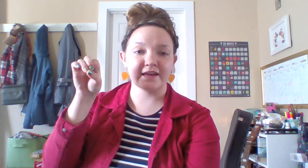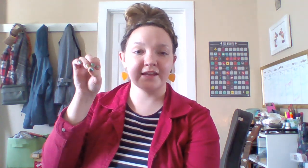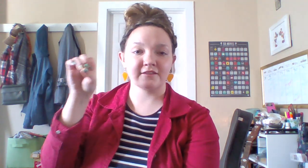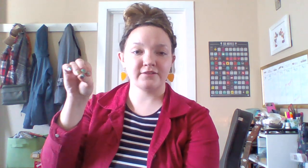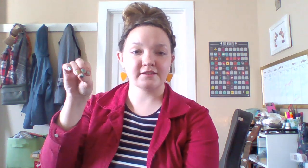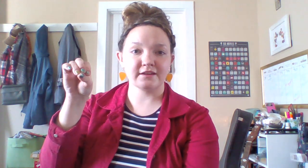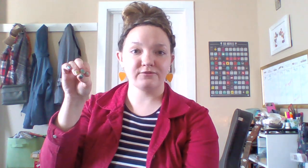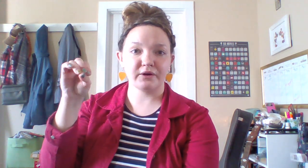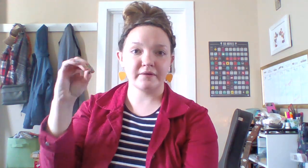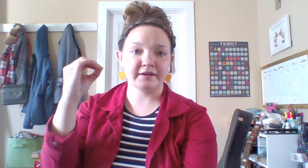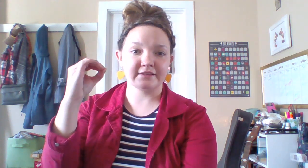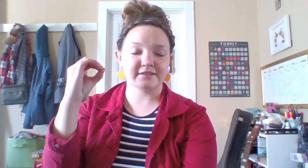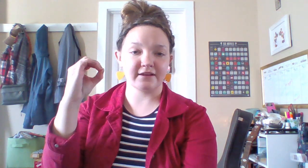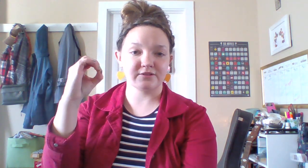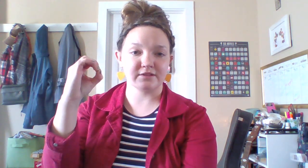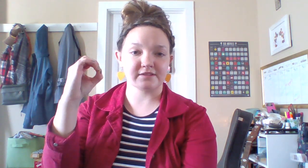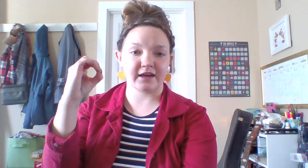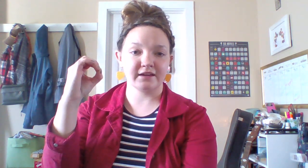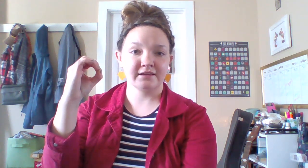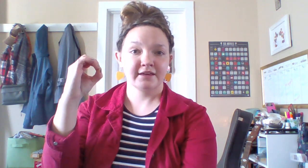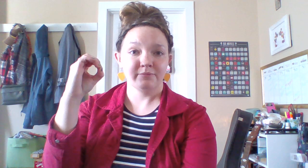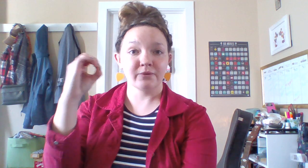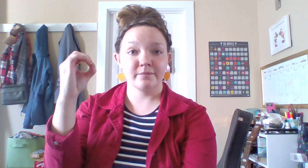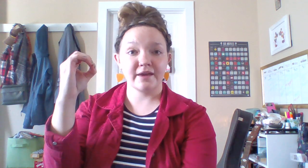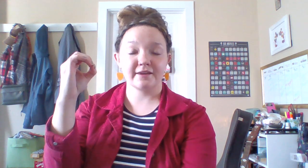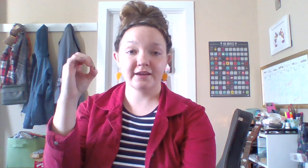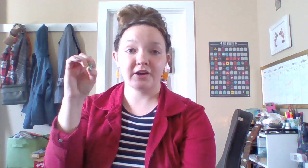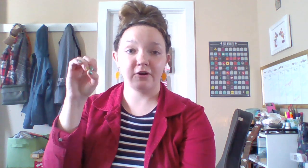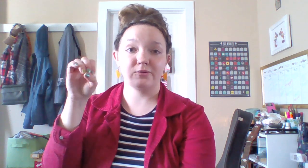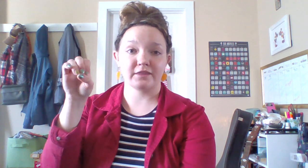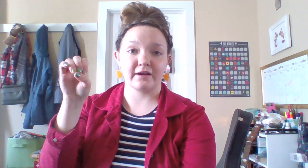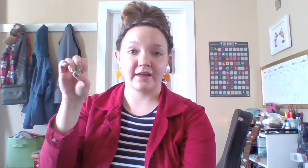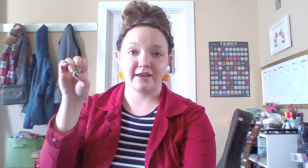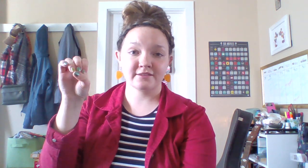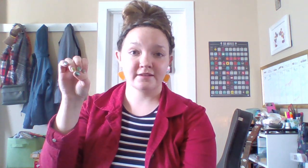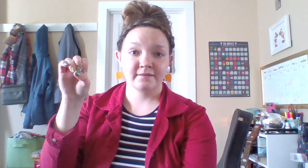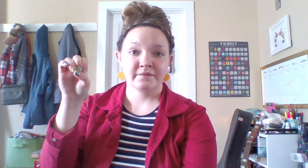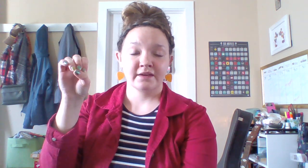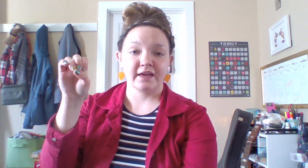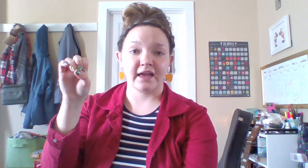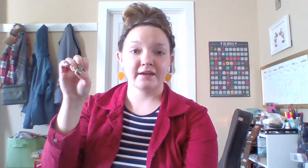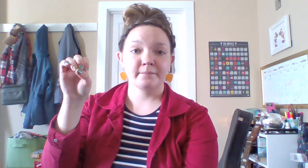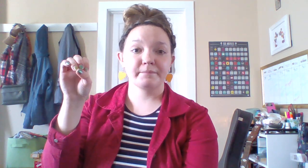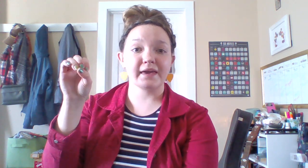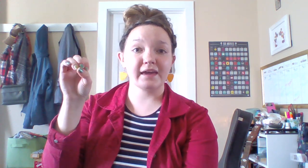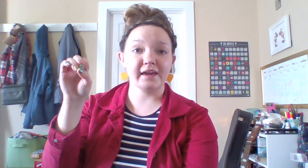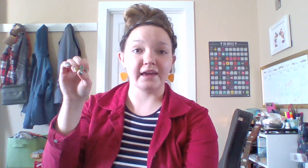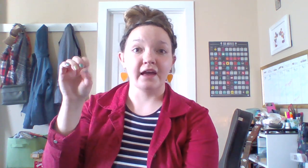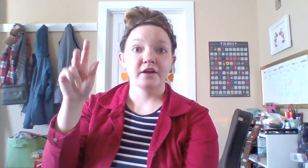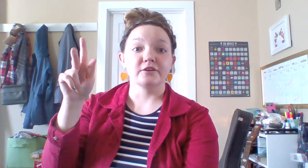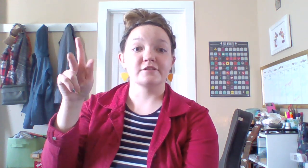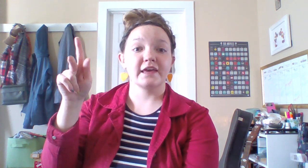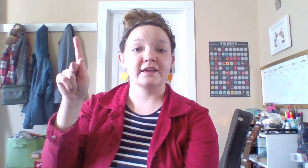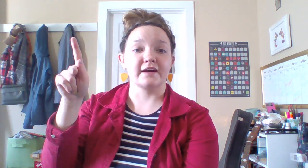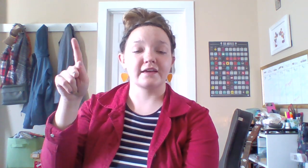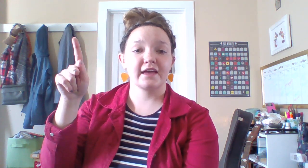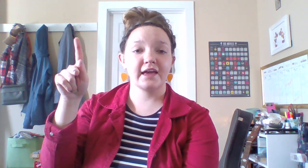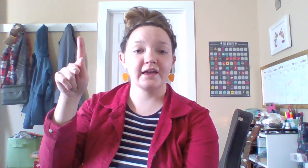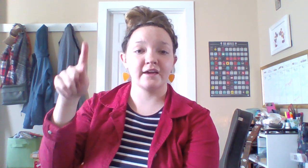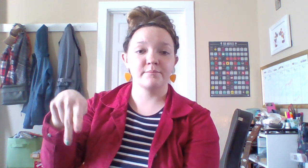it's facing forward instead of to the side, but we're making an O with our hands. Okay, P. You take a K, but